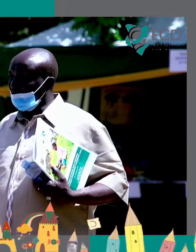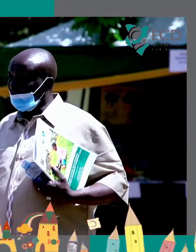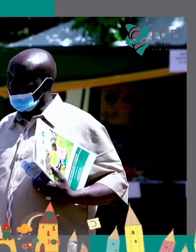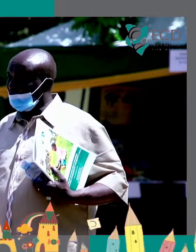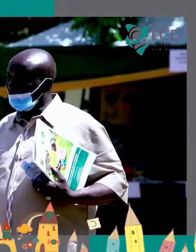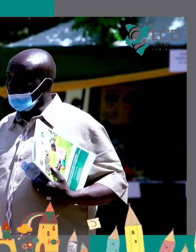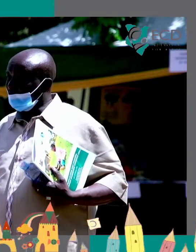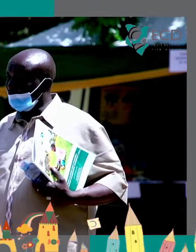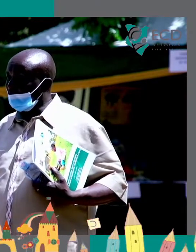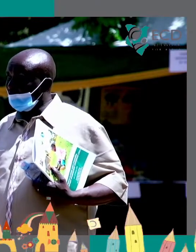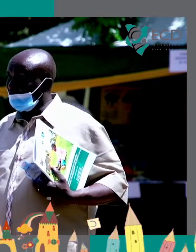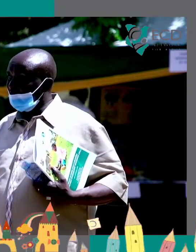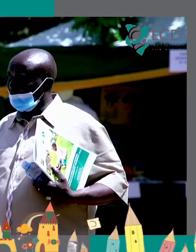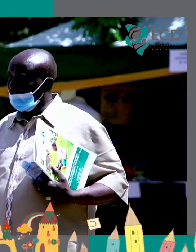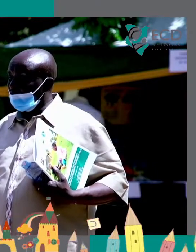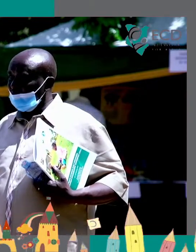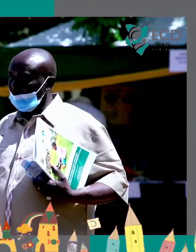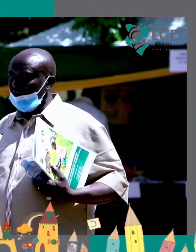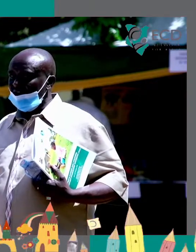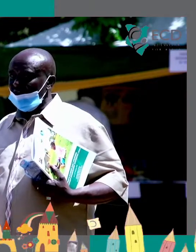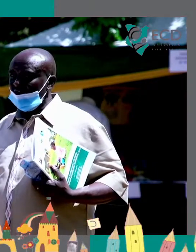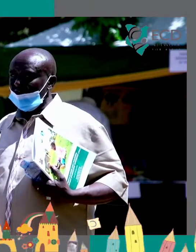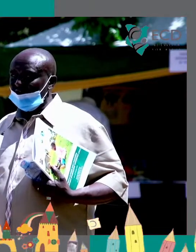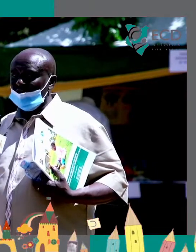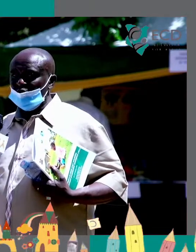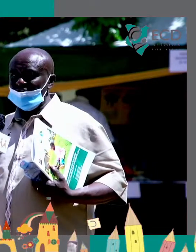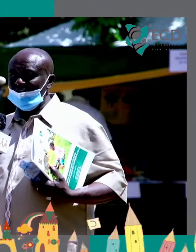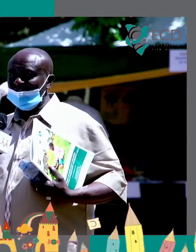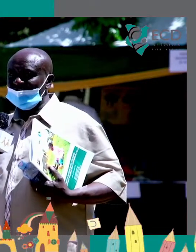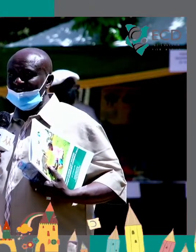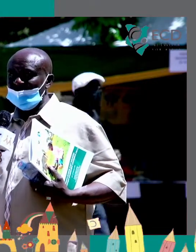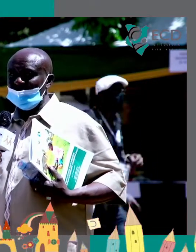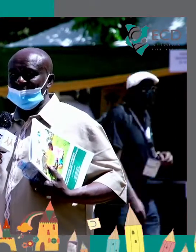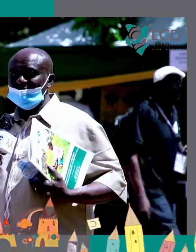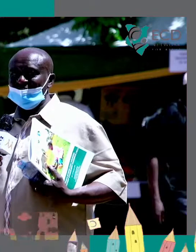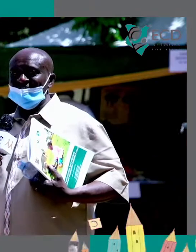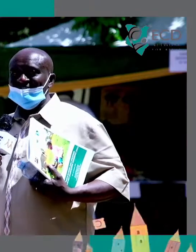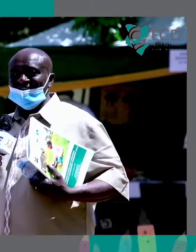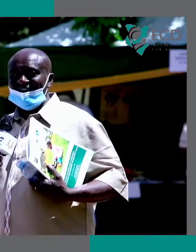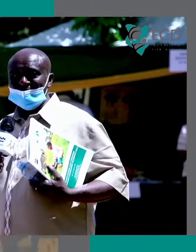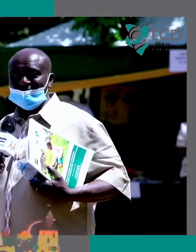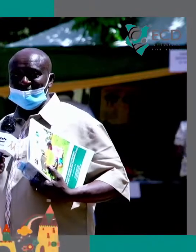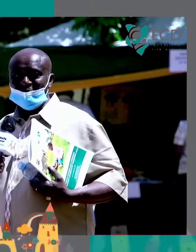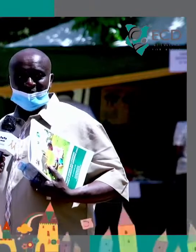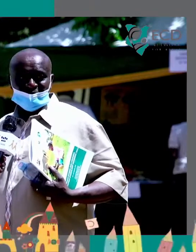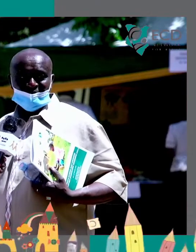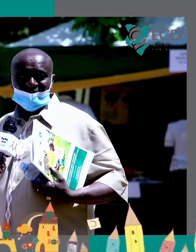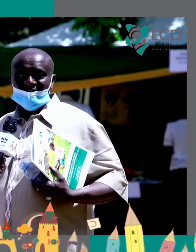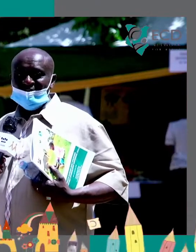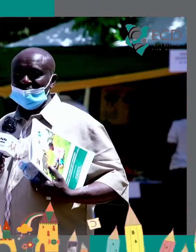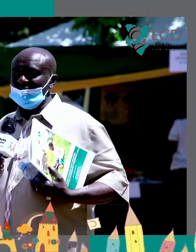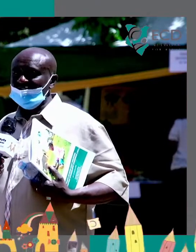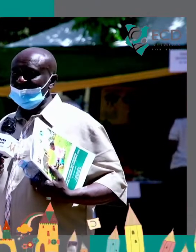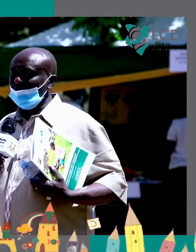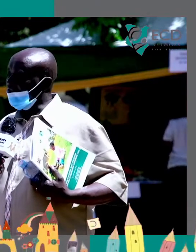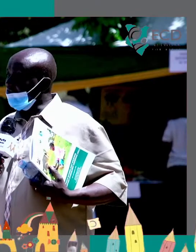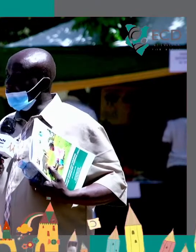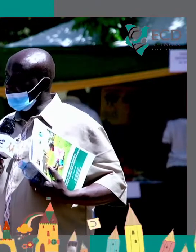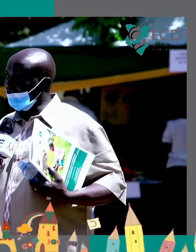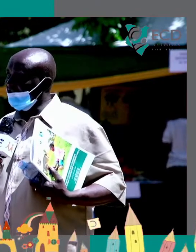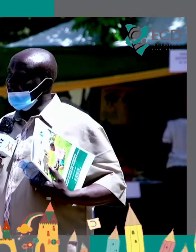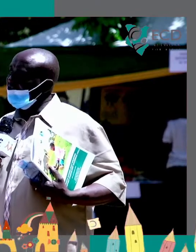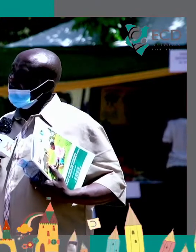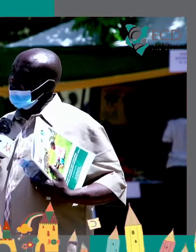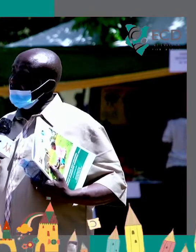right, and maybe what organization do you represent, and what's your name, sir? Oh yes, Good to mention that. I'm David Wawero, representing